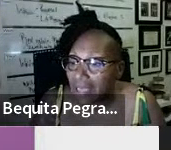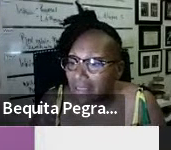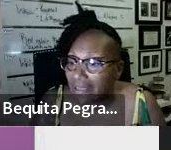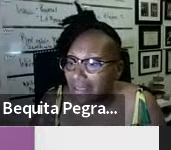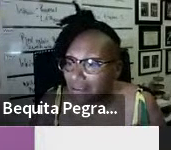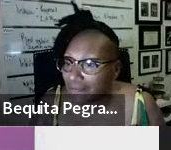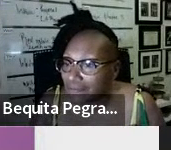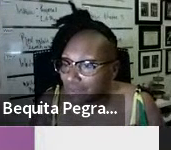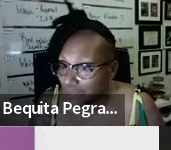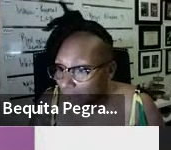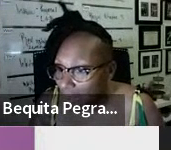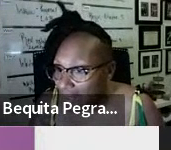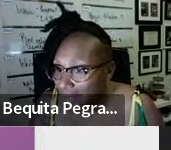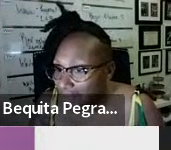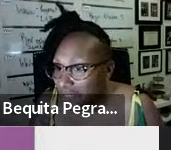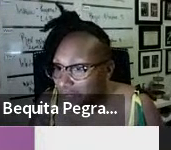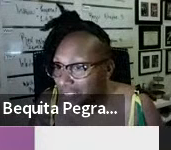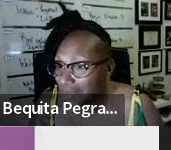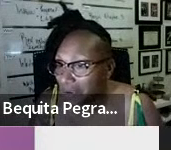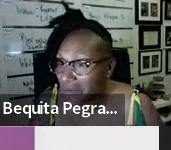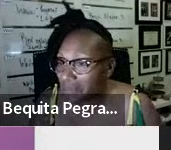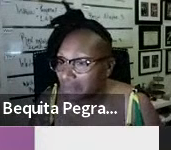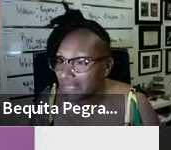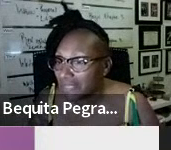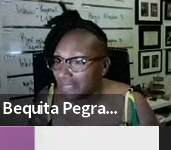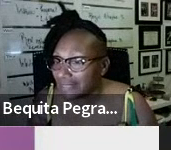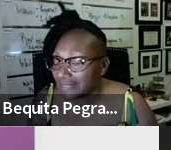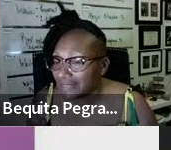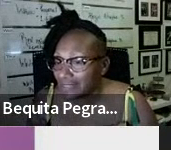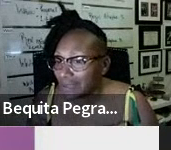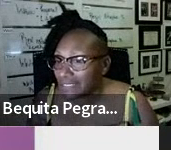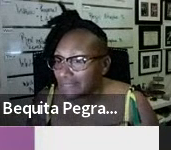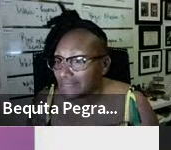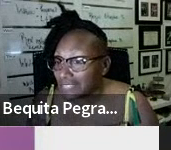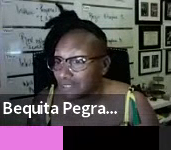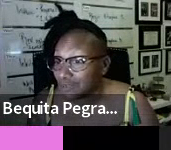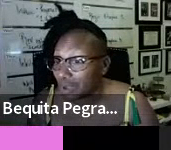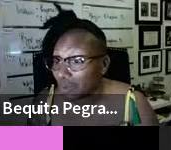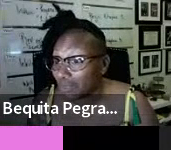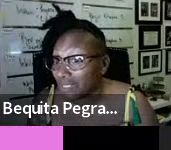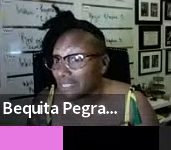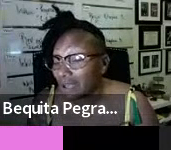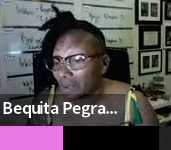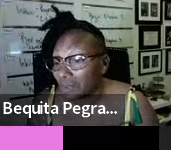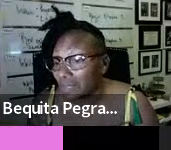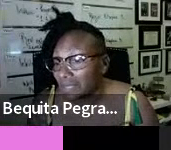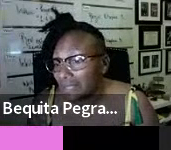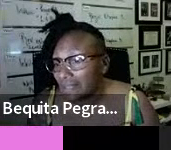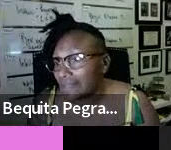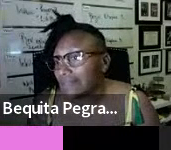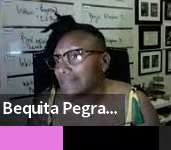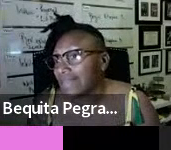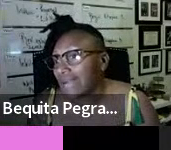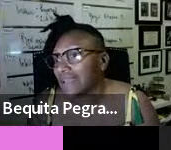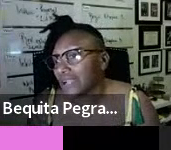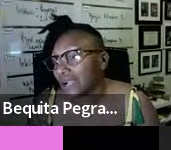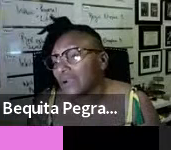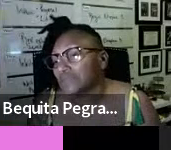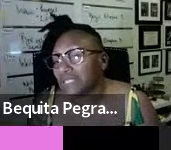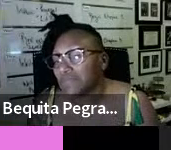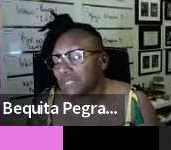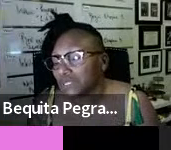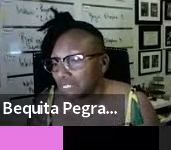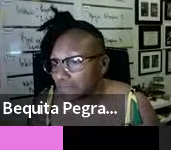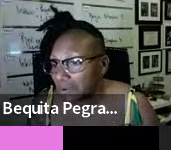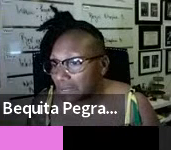felt like if you all could be transparent with me and the rest of us that you don't really know, that